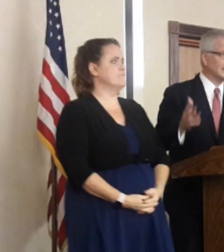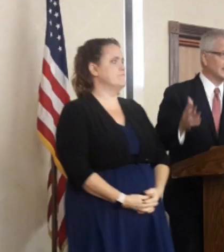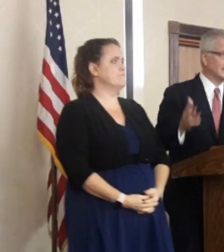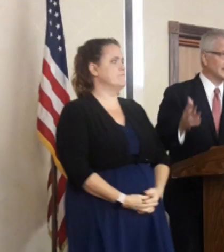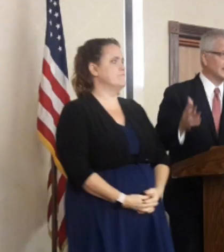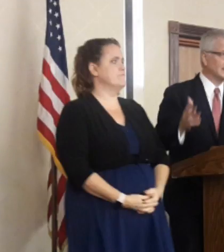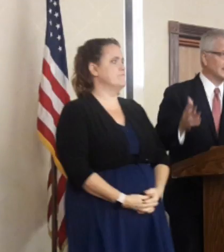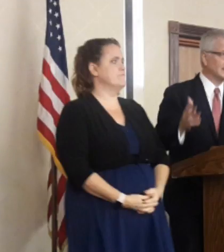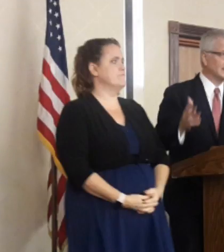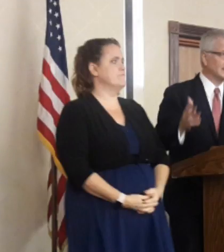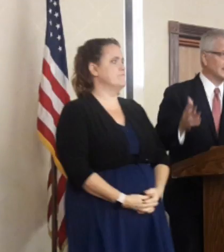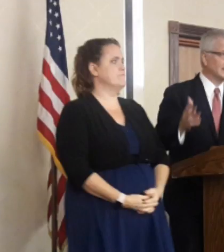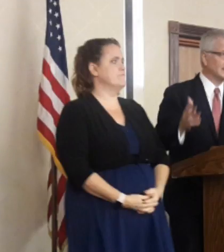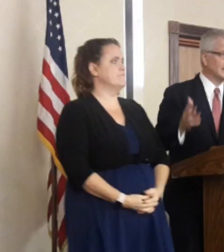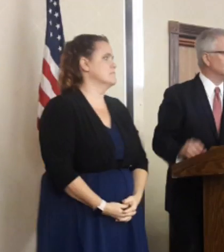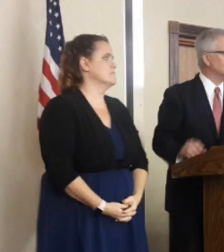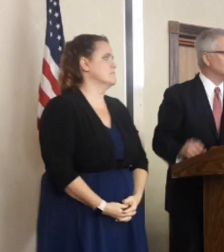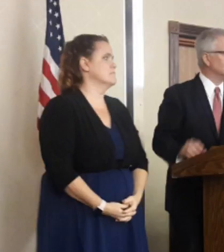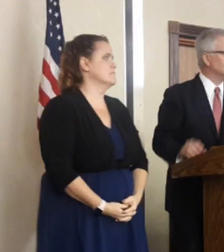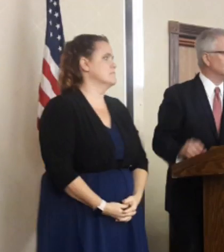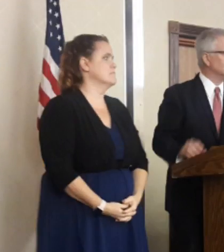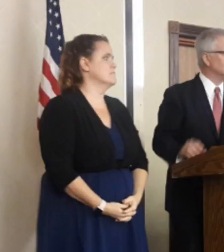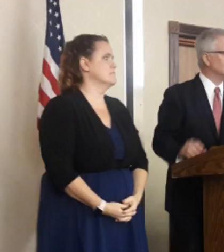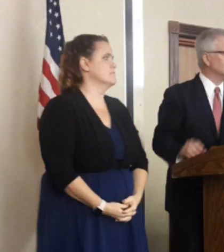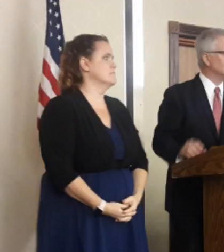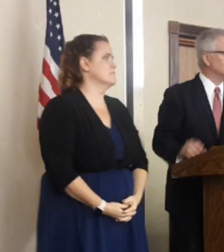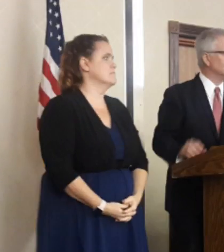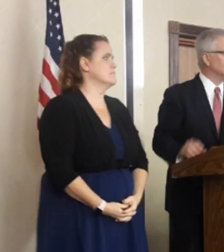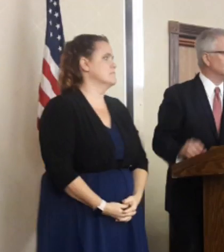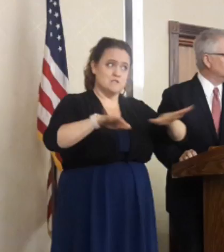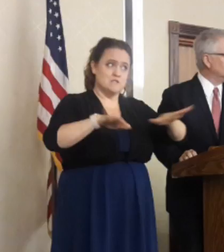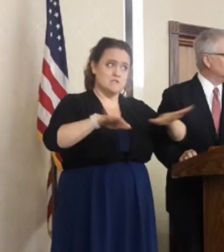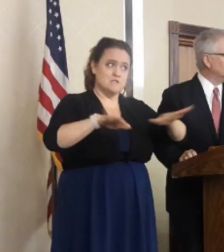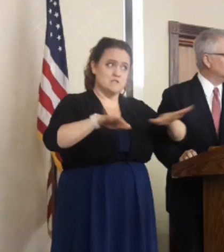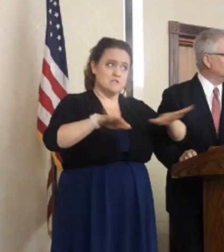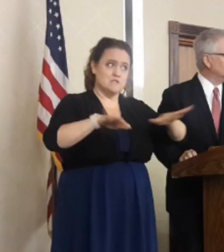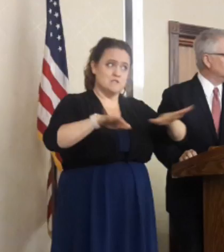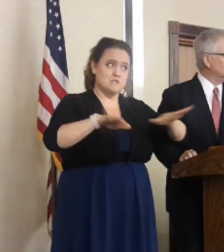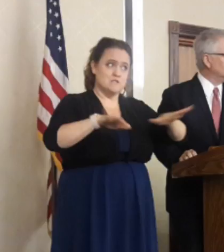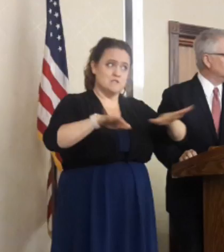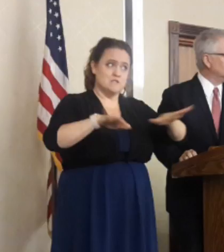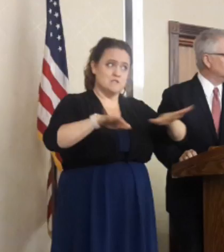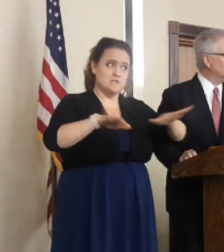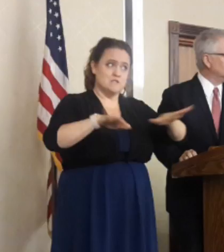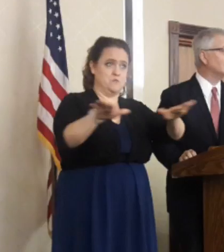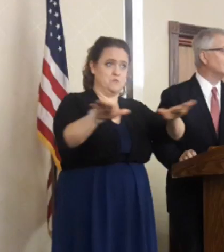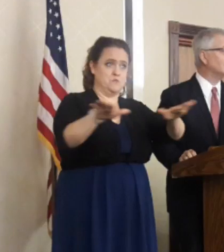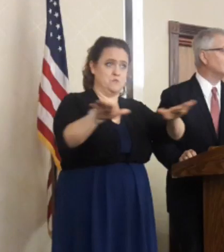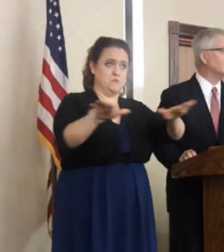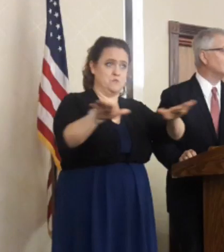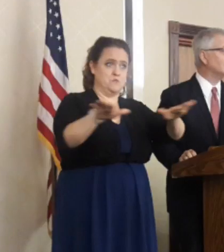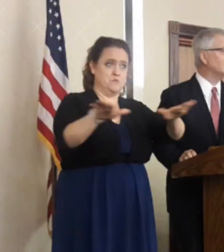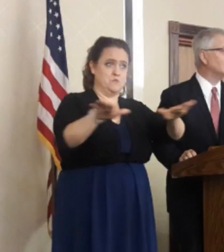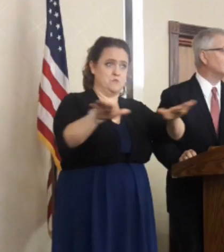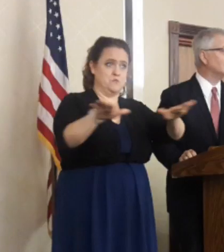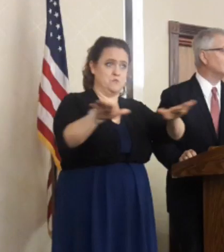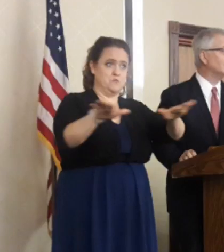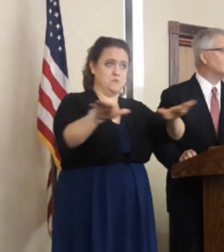So spread the word about Pete Flores being right and only choice.